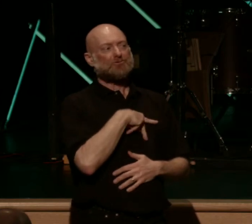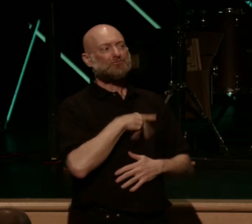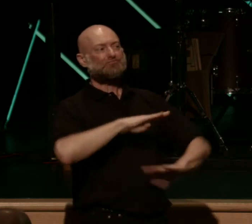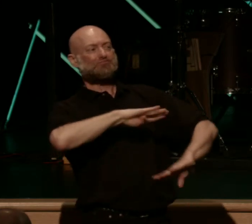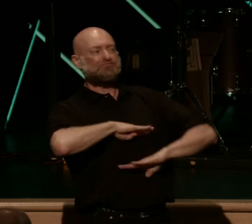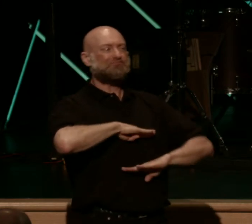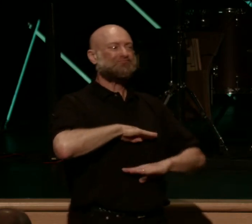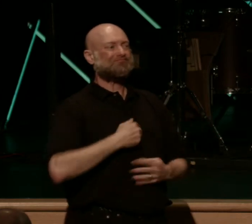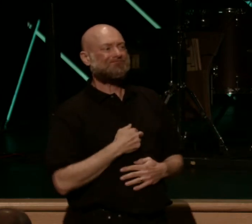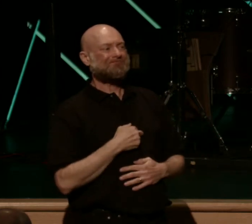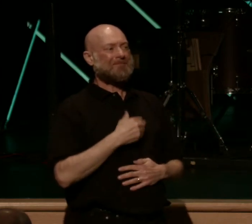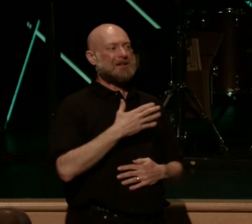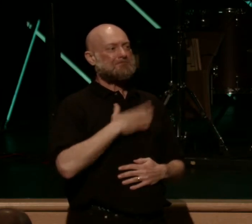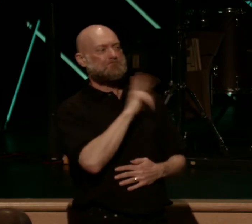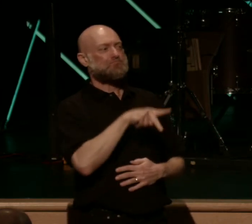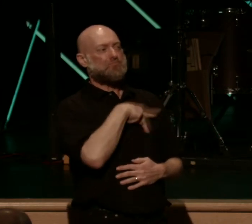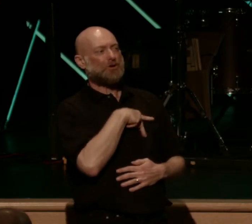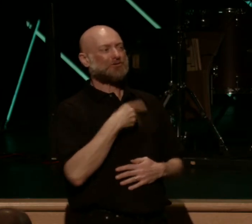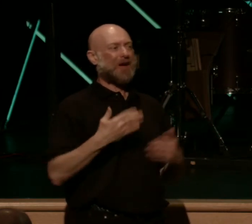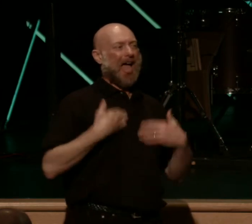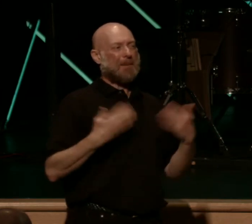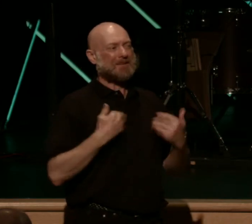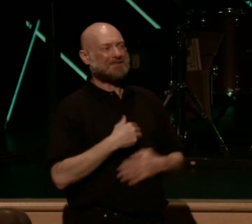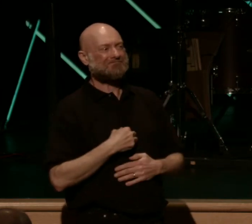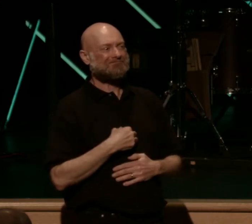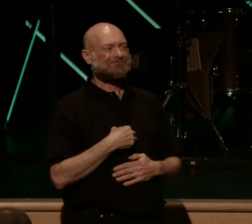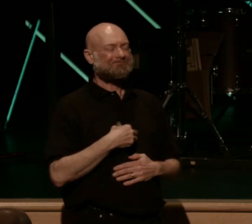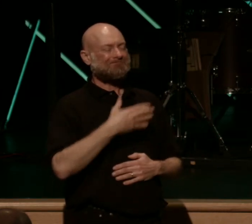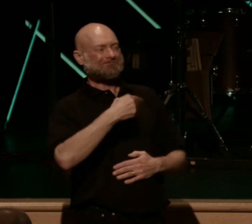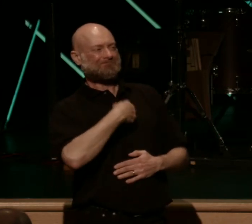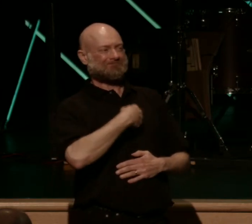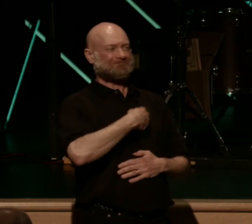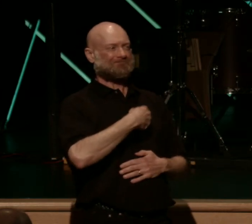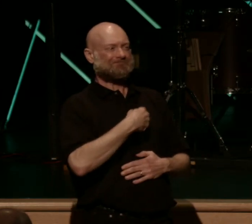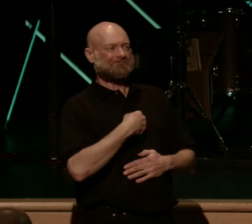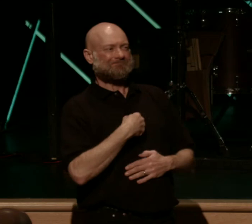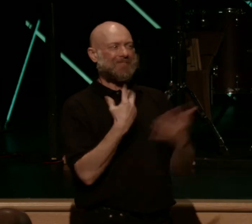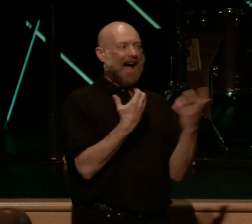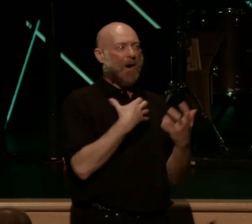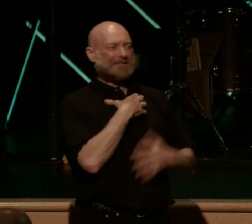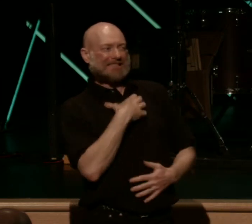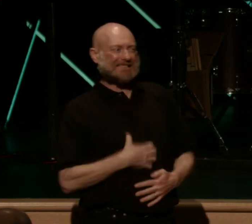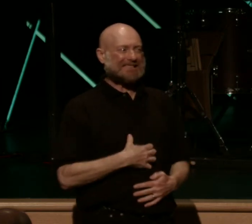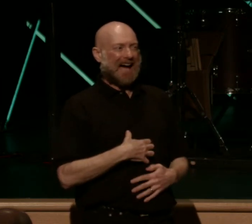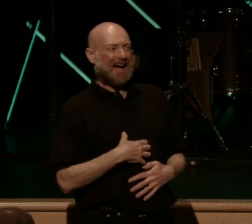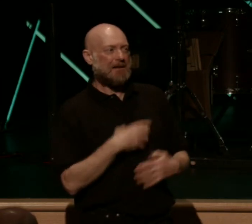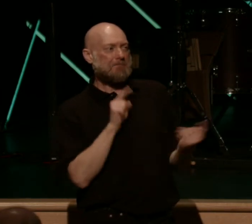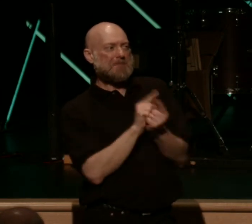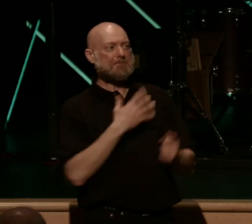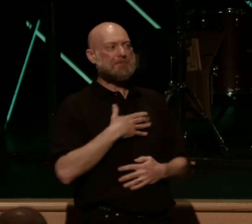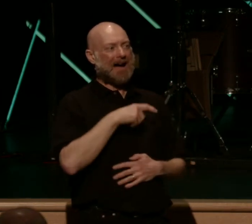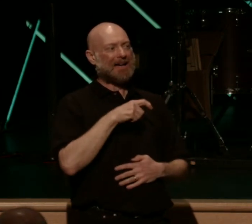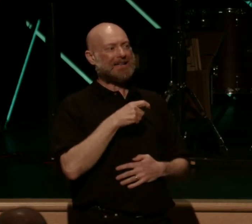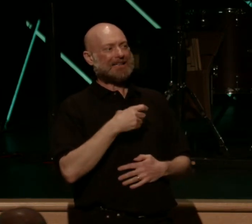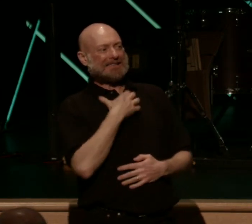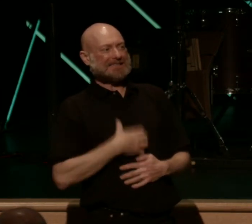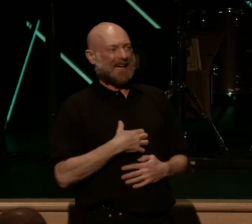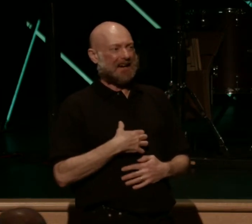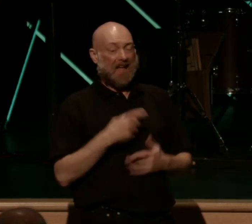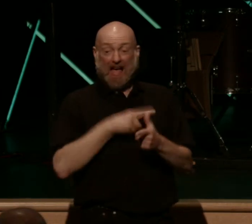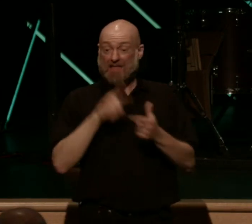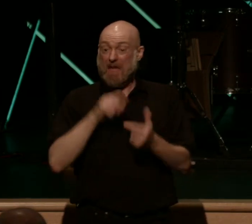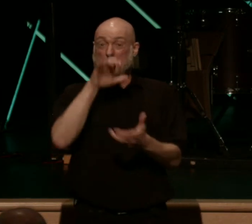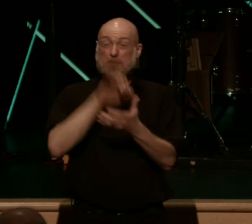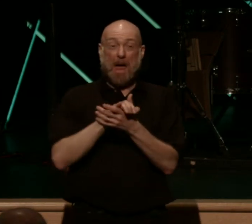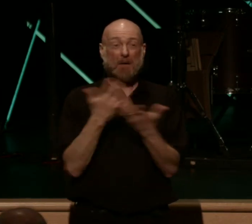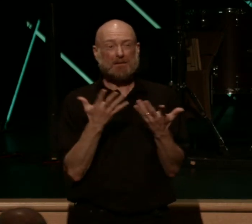fulfillment and our personal happiness and our personal desires being met. And this marriage turns into this thing,